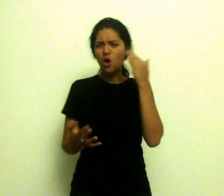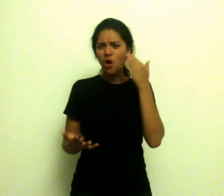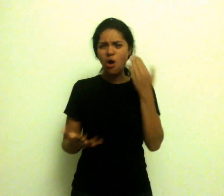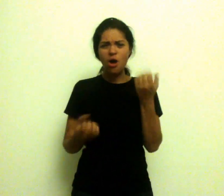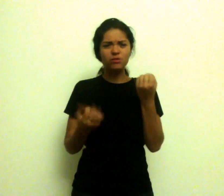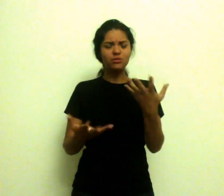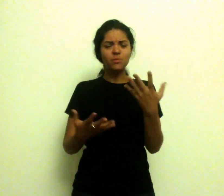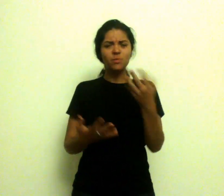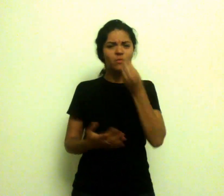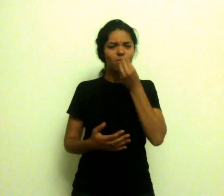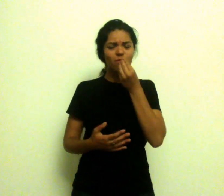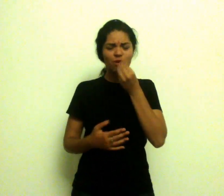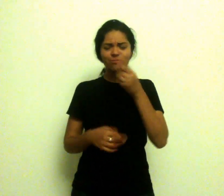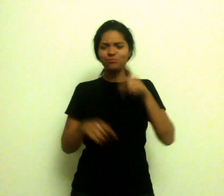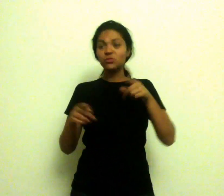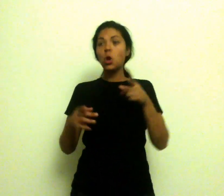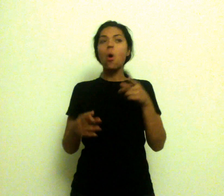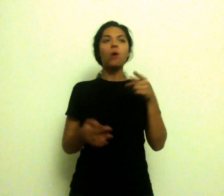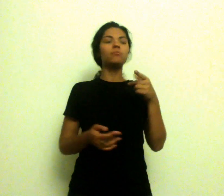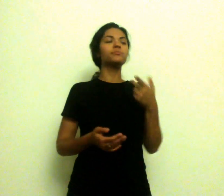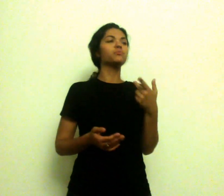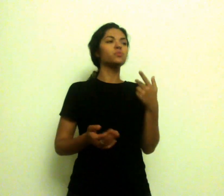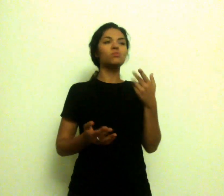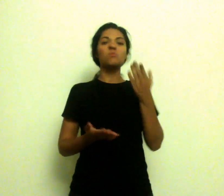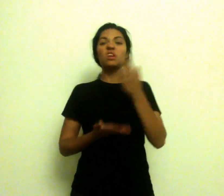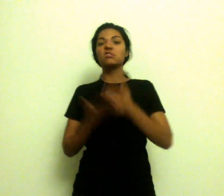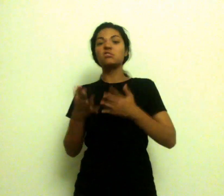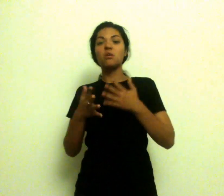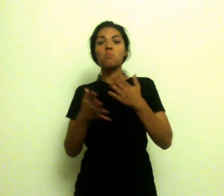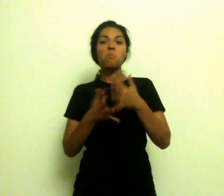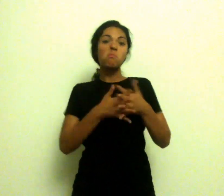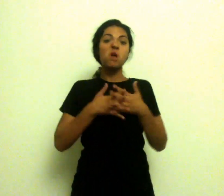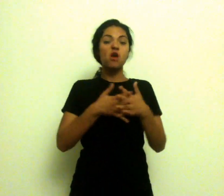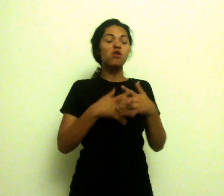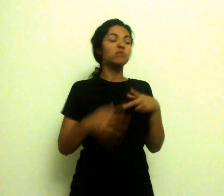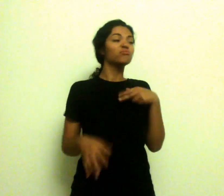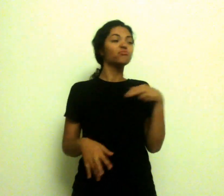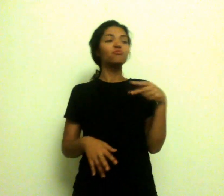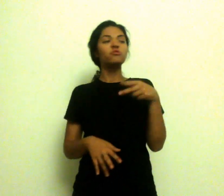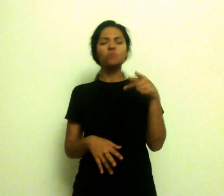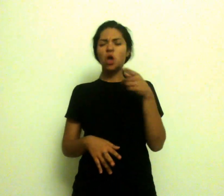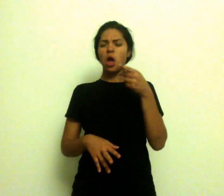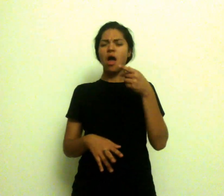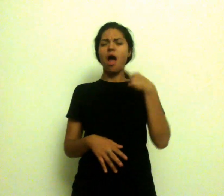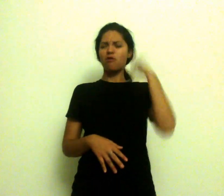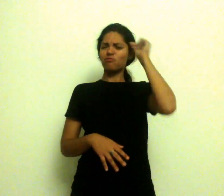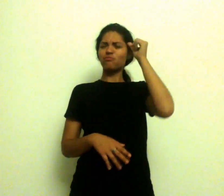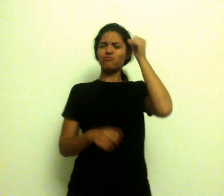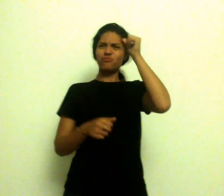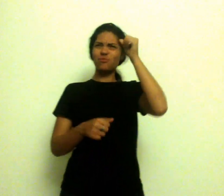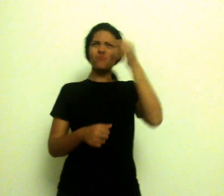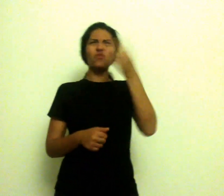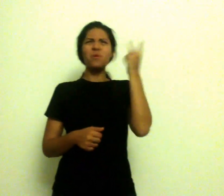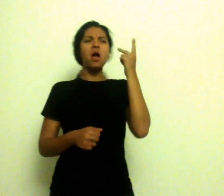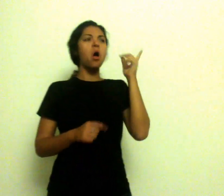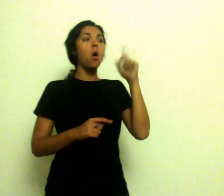some parts of North America. I remember walking through the streets of Miami and seeing a sign outside the store, English spoken here.